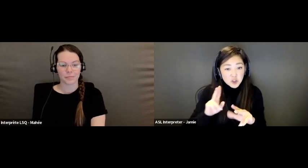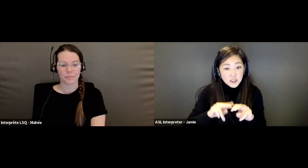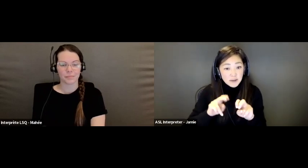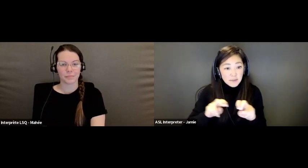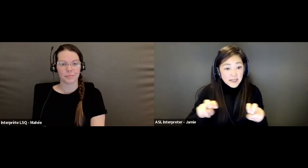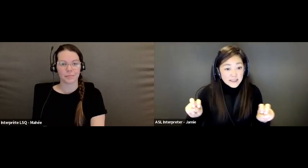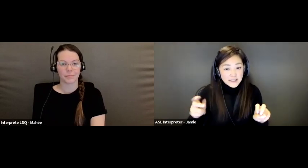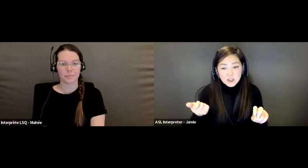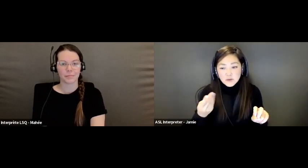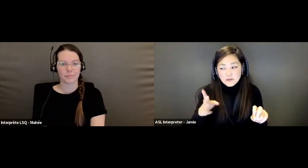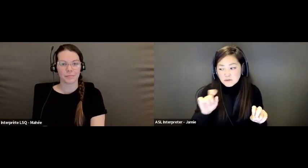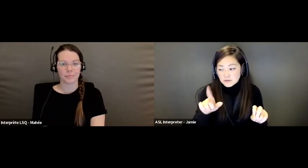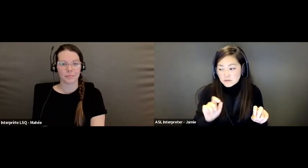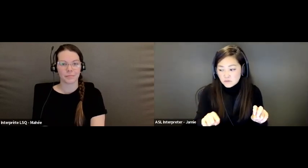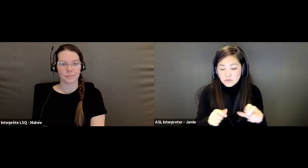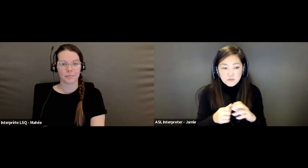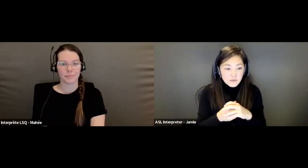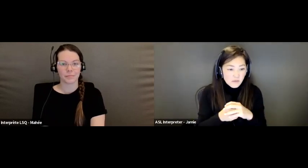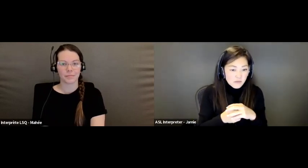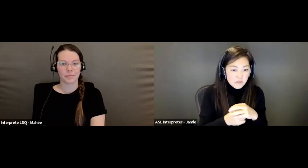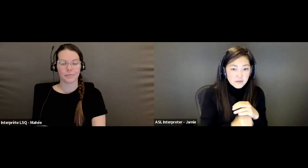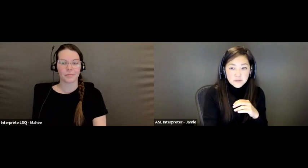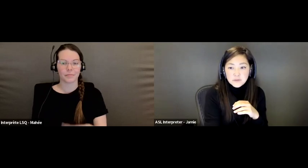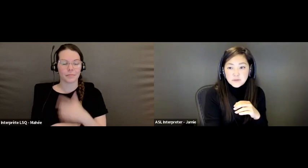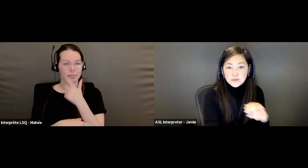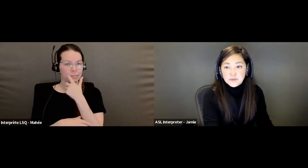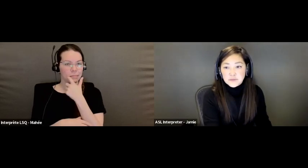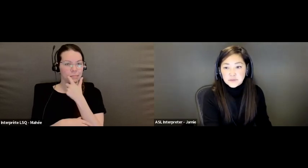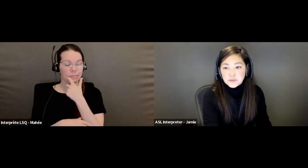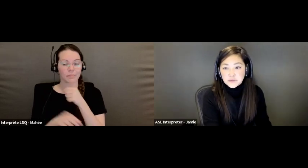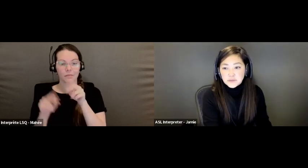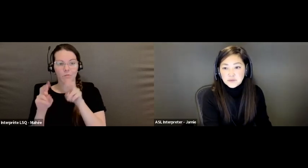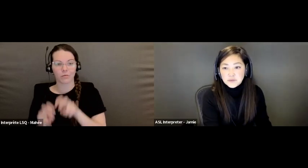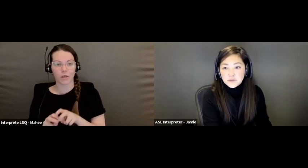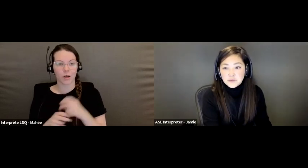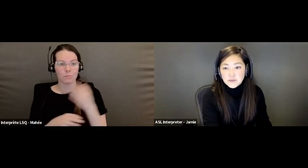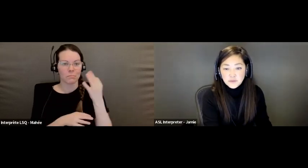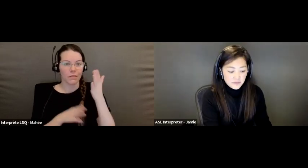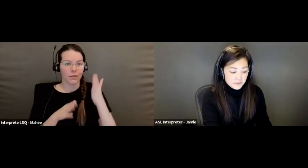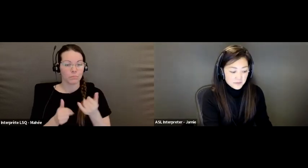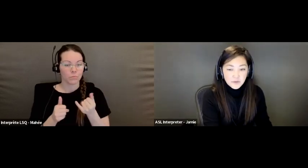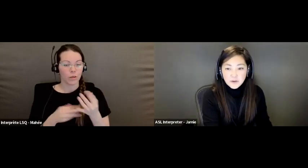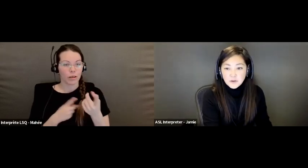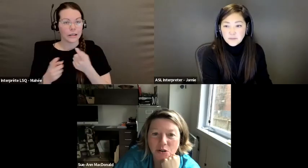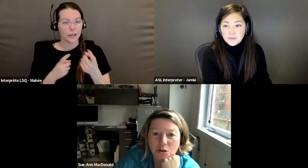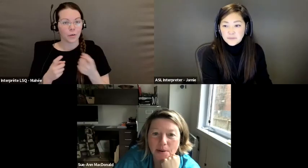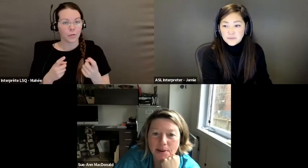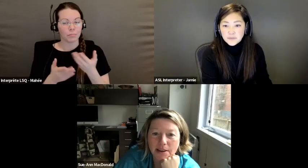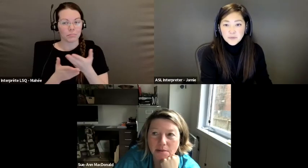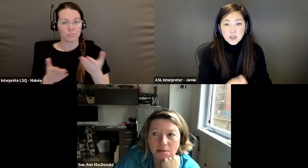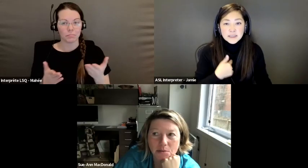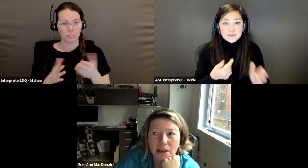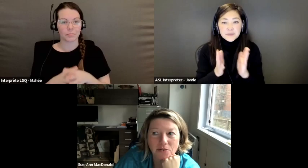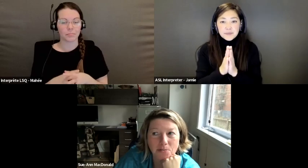a couple questions in the question answer, QAR. So I'm going to ask you to